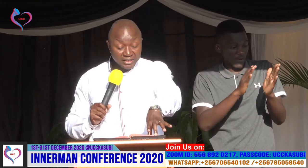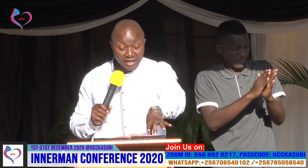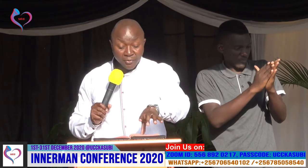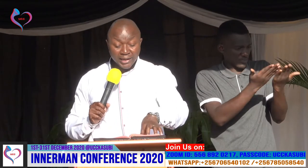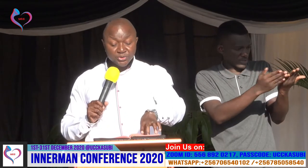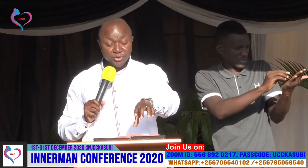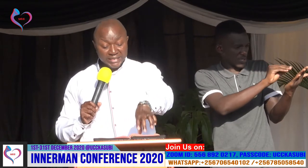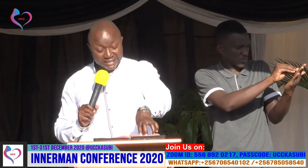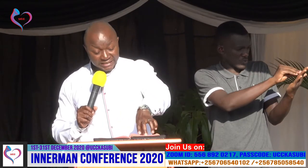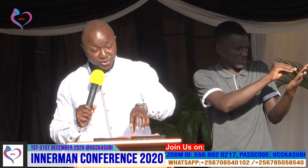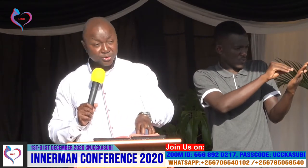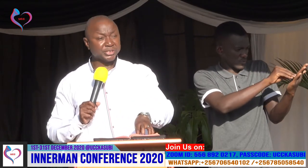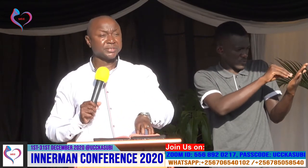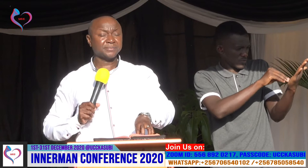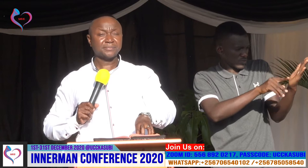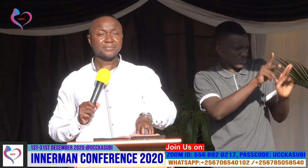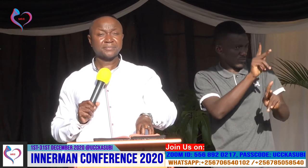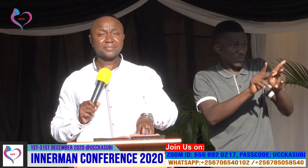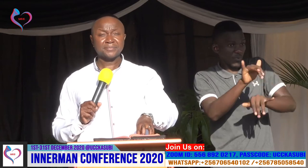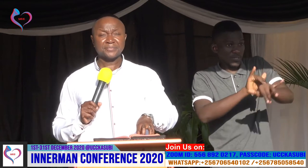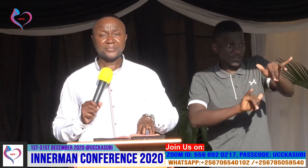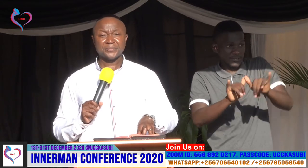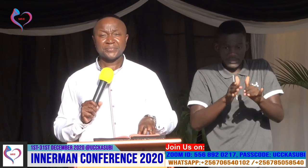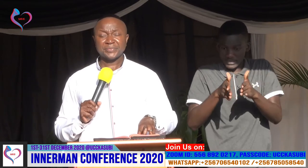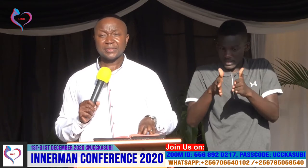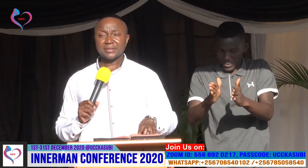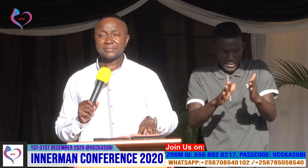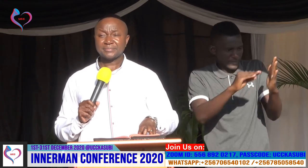that these are the ones who clean this street.